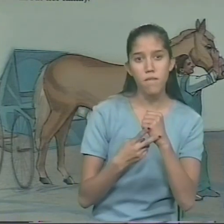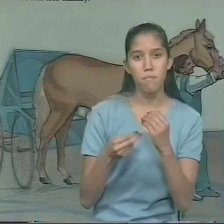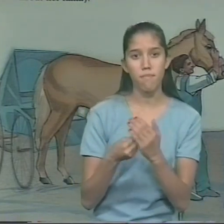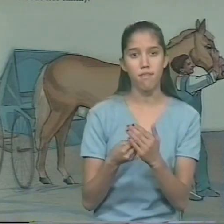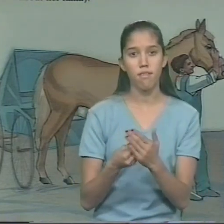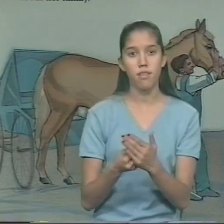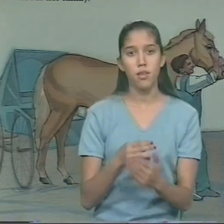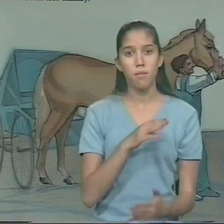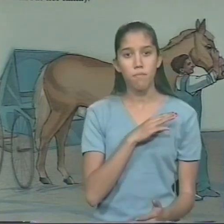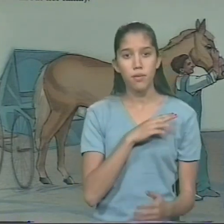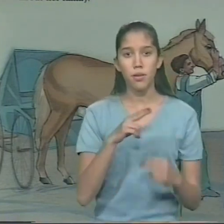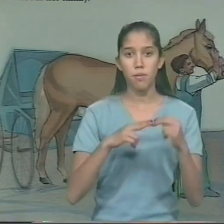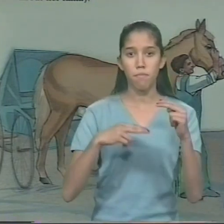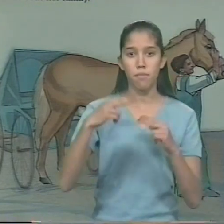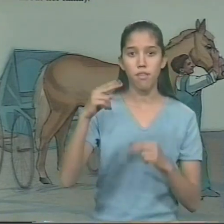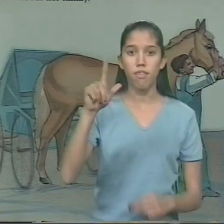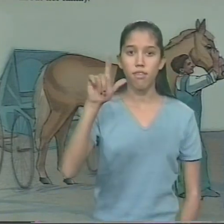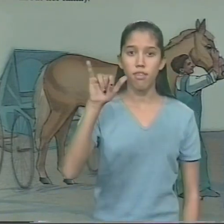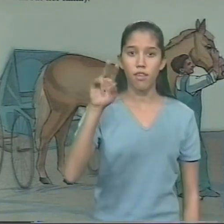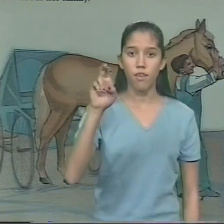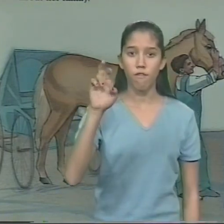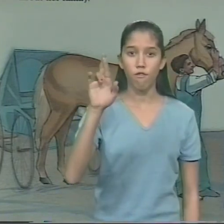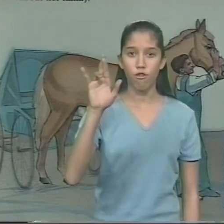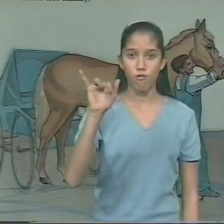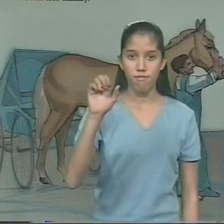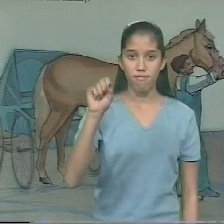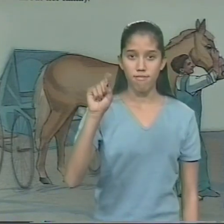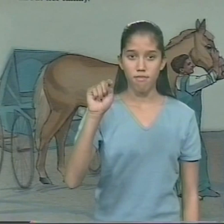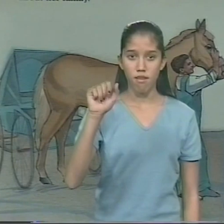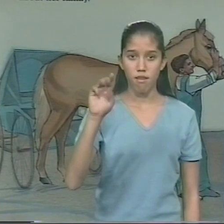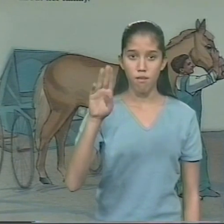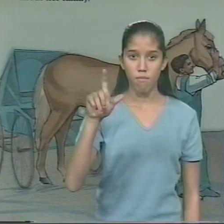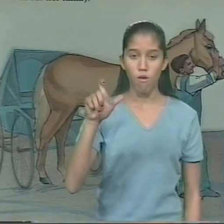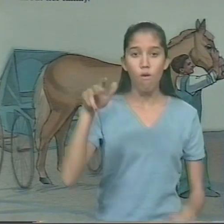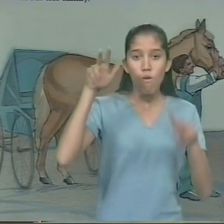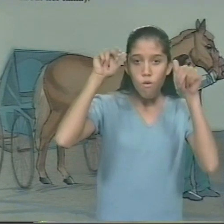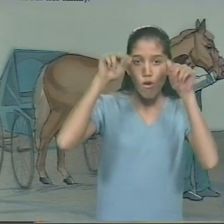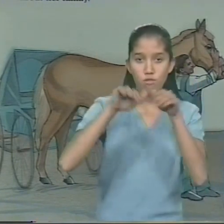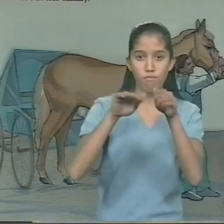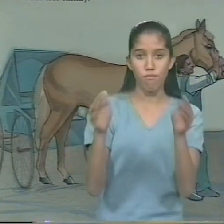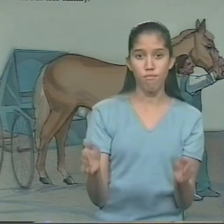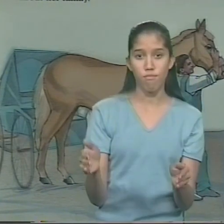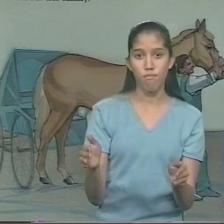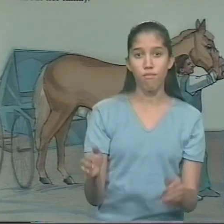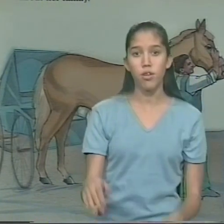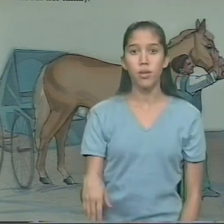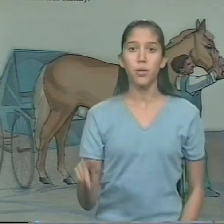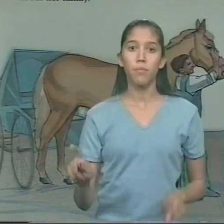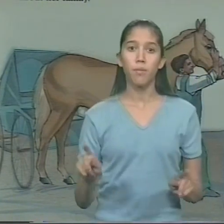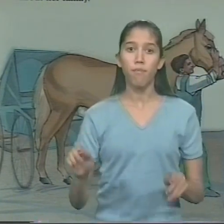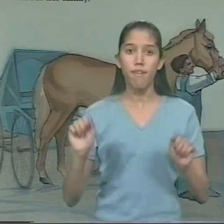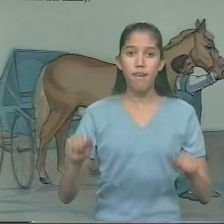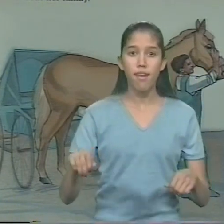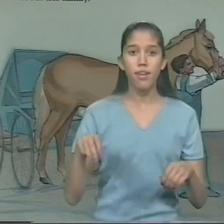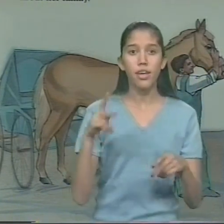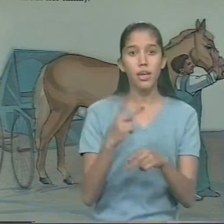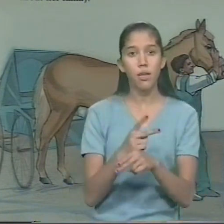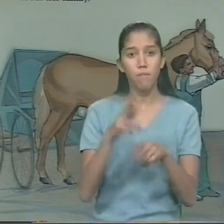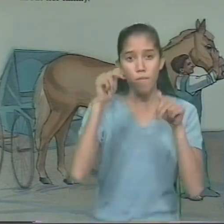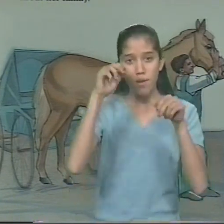built a livery stable for them on part of her land. People could keep their horses there and also rent horses to use.